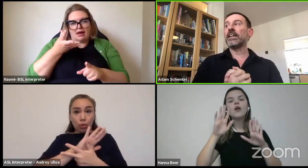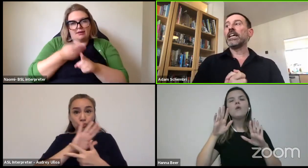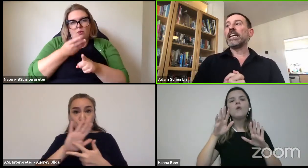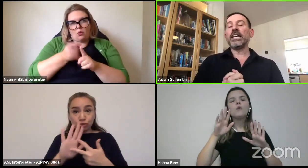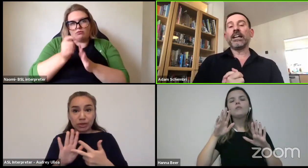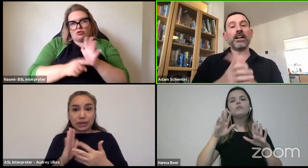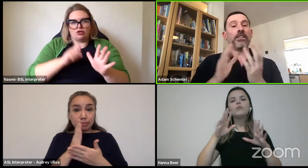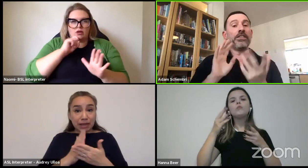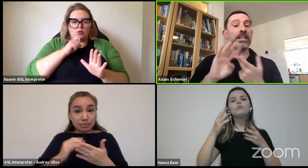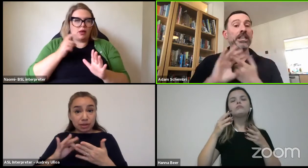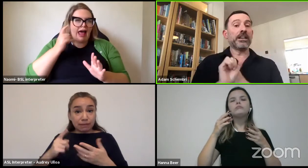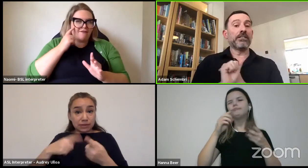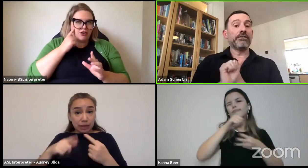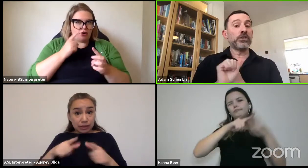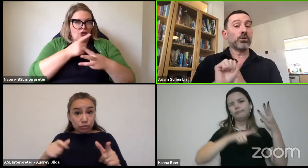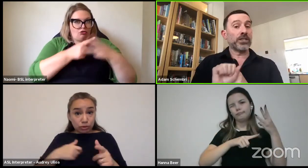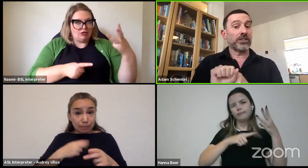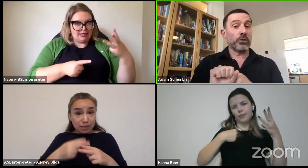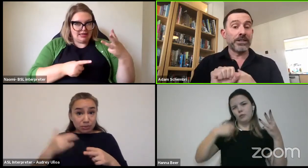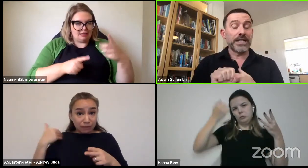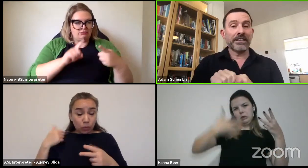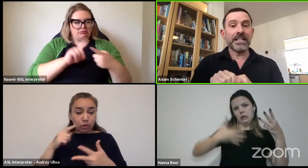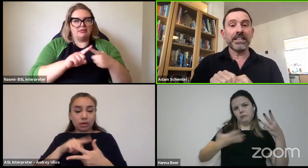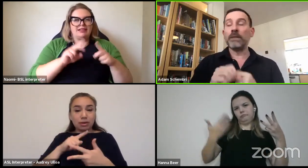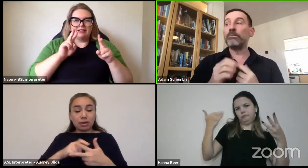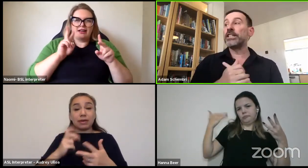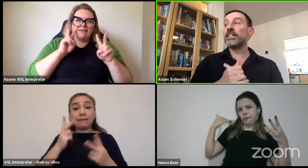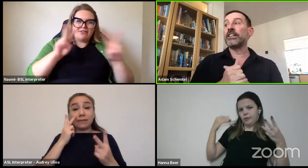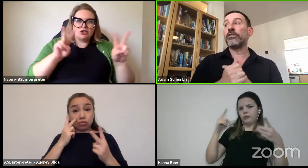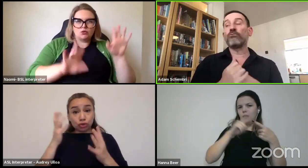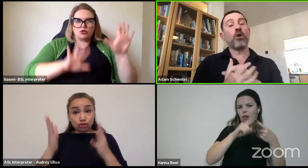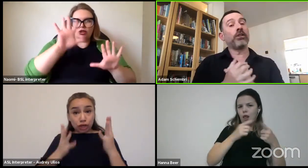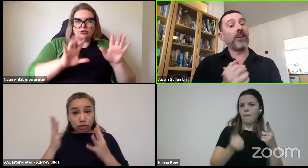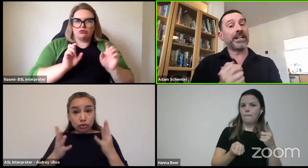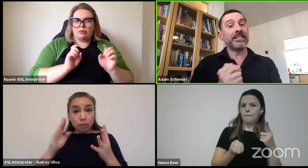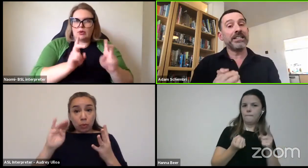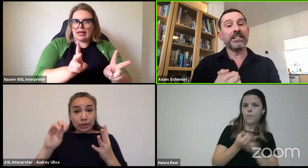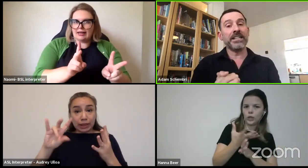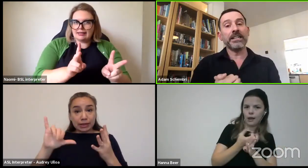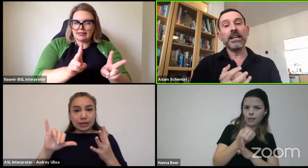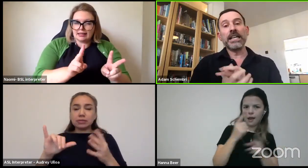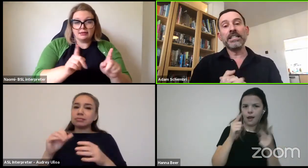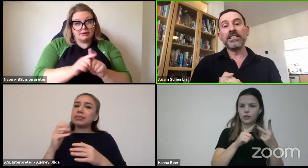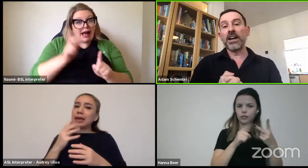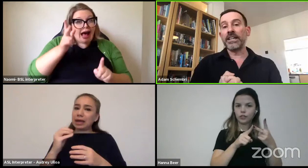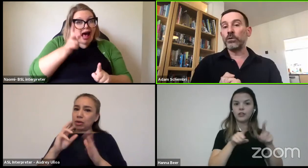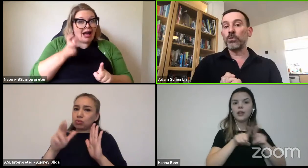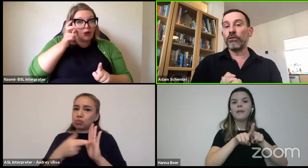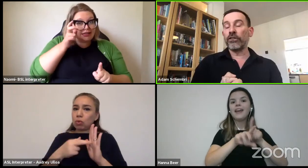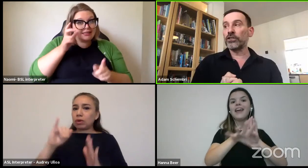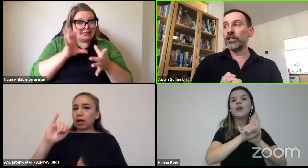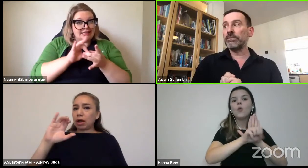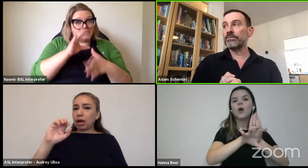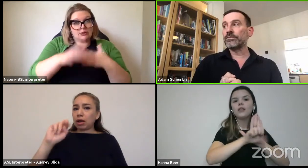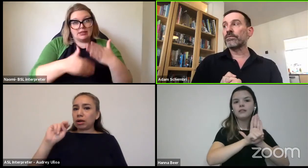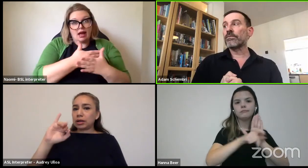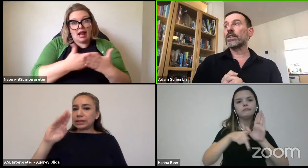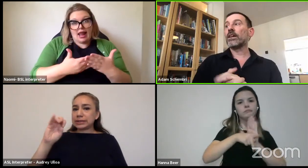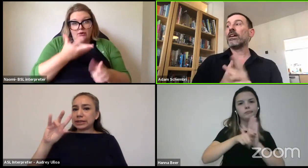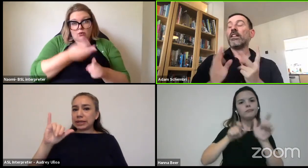beginning, the visual gestural modality, in particular the role of iconicity in sign language